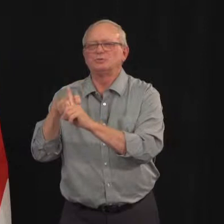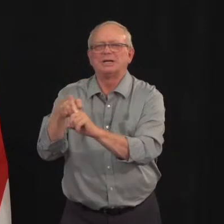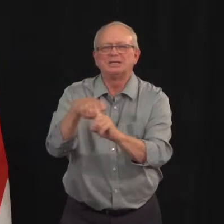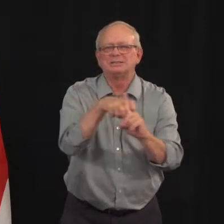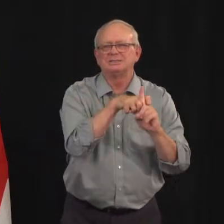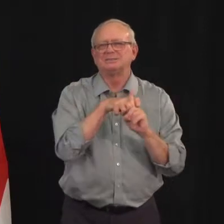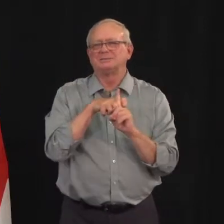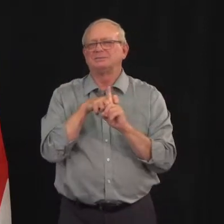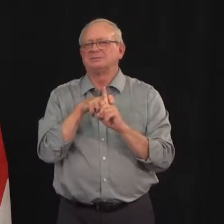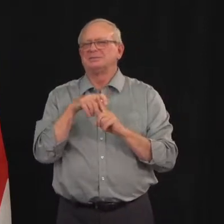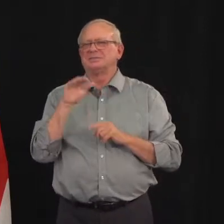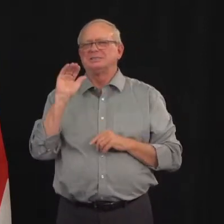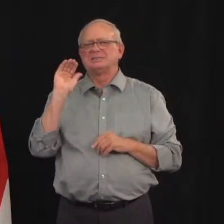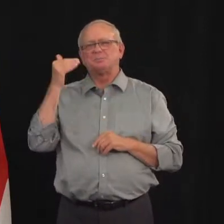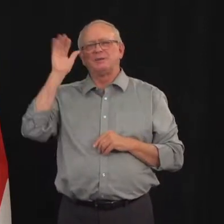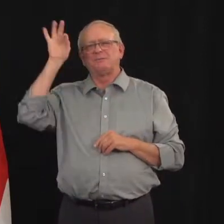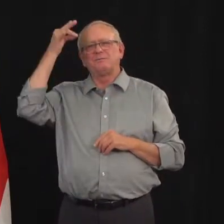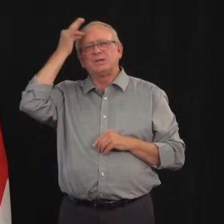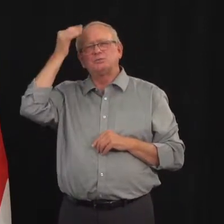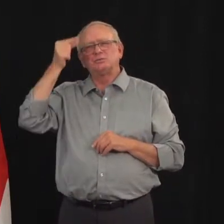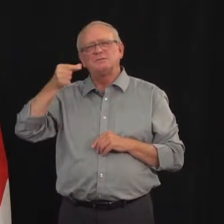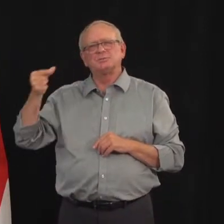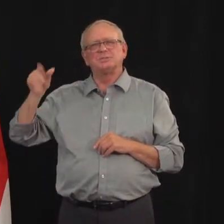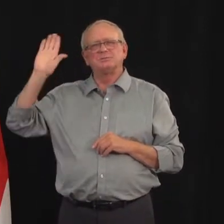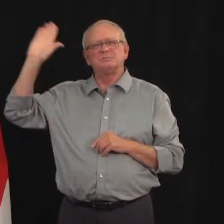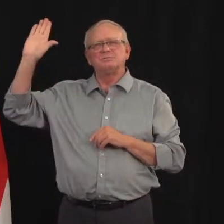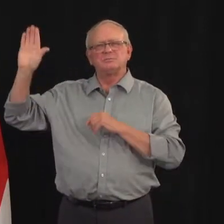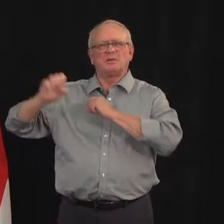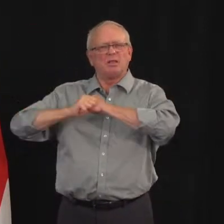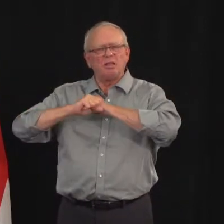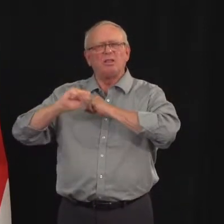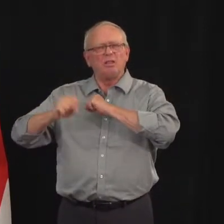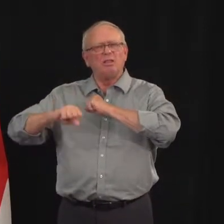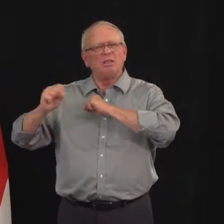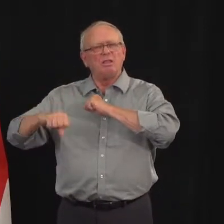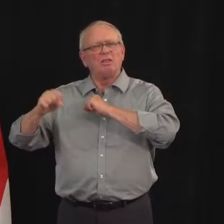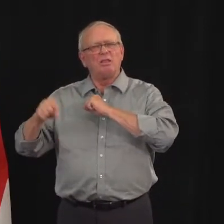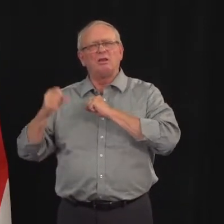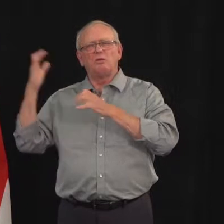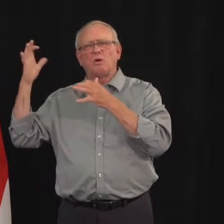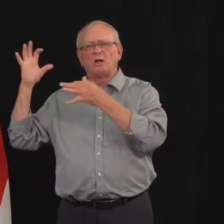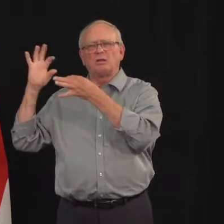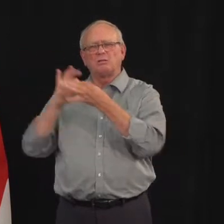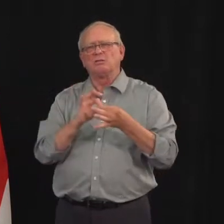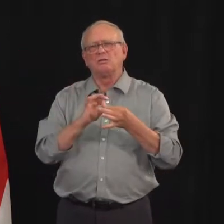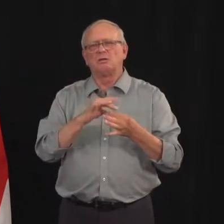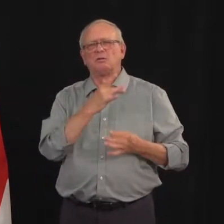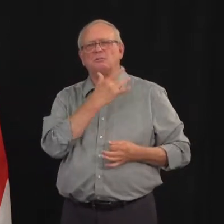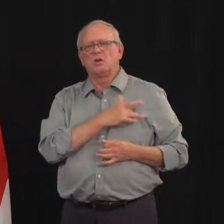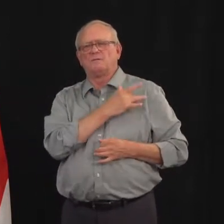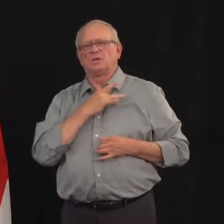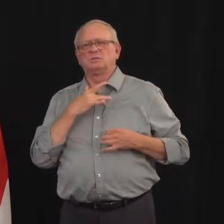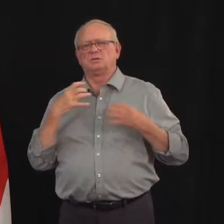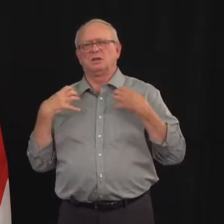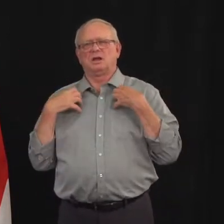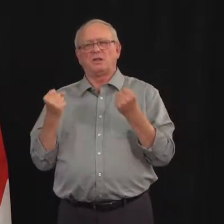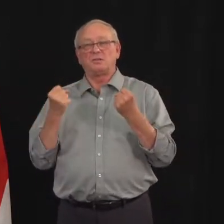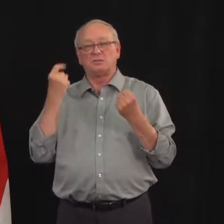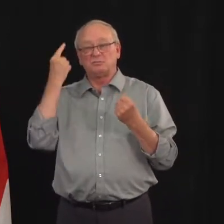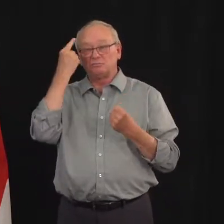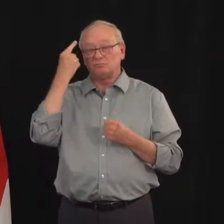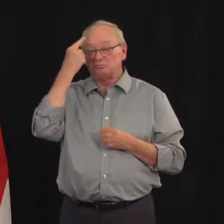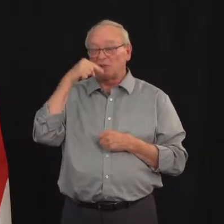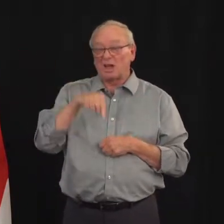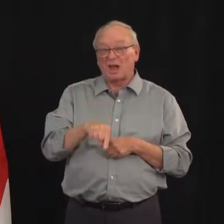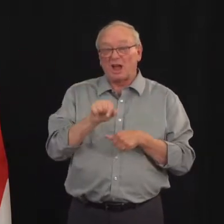require participation from the provincial health departments. So can you confirm whether Alberta will participate and support the federal app? And